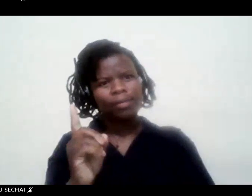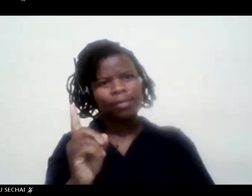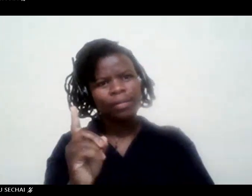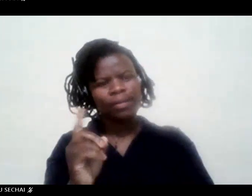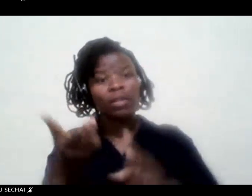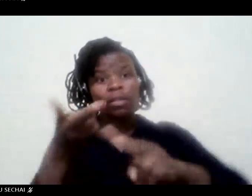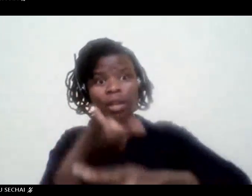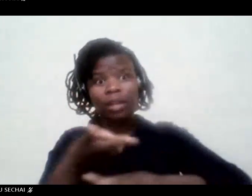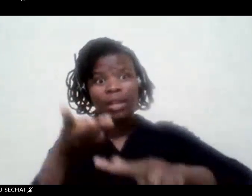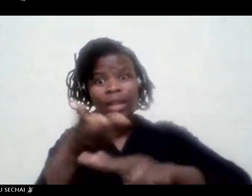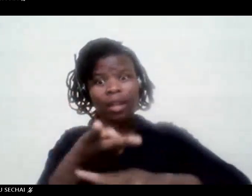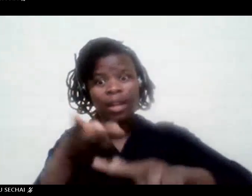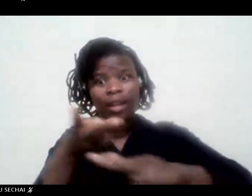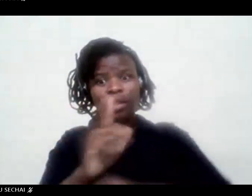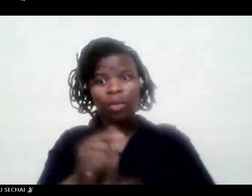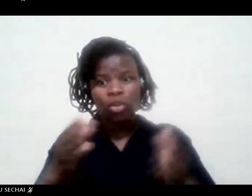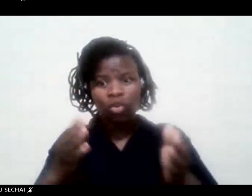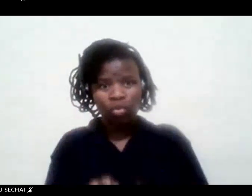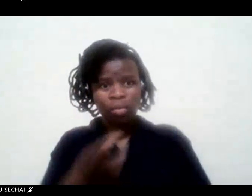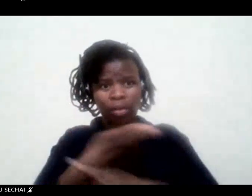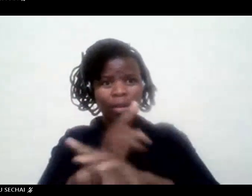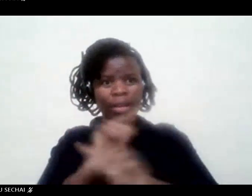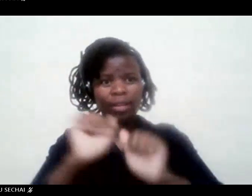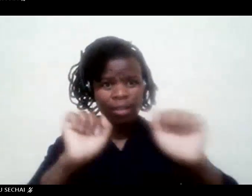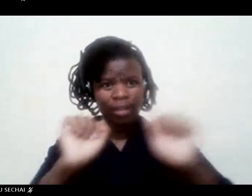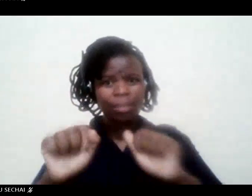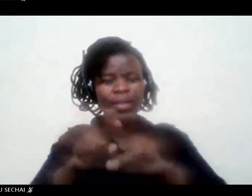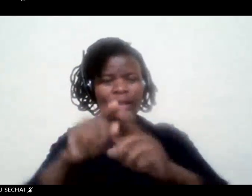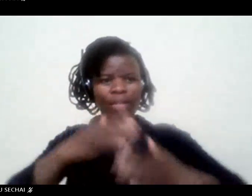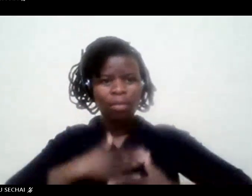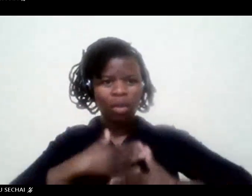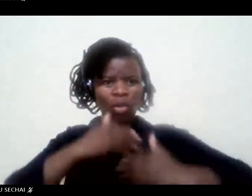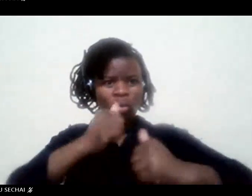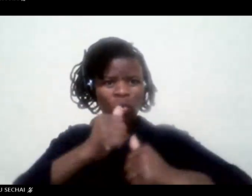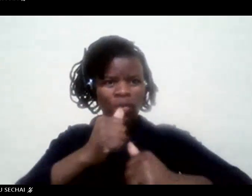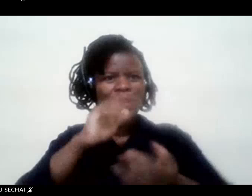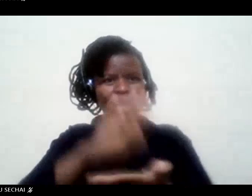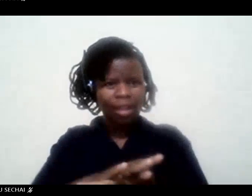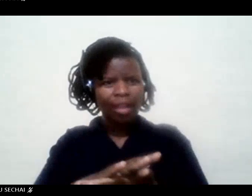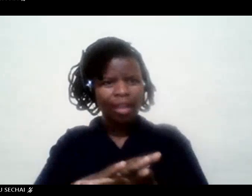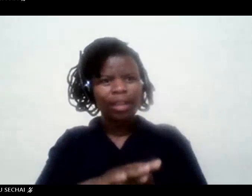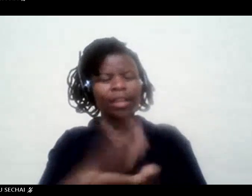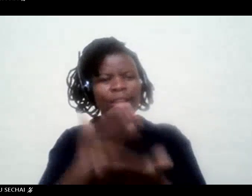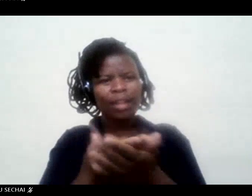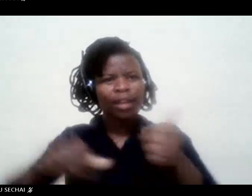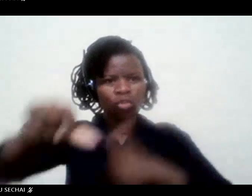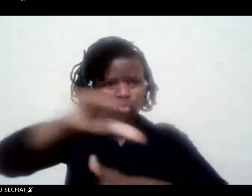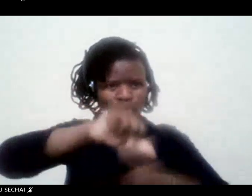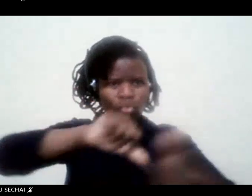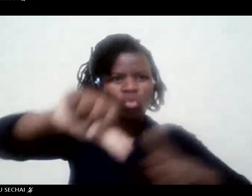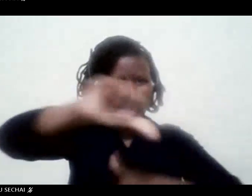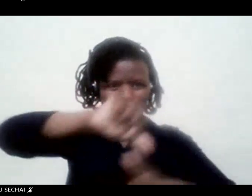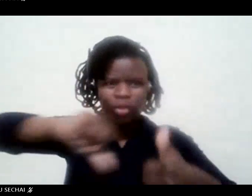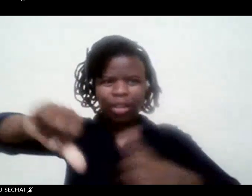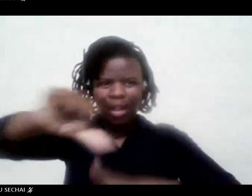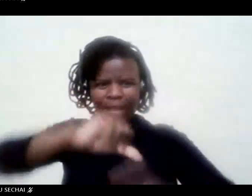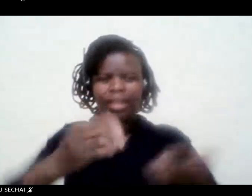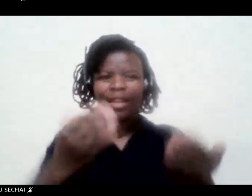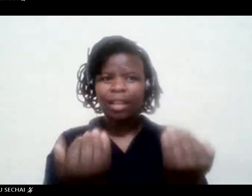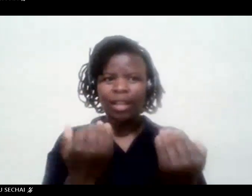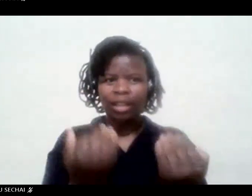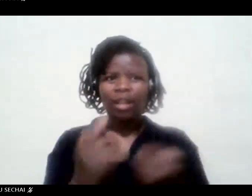realizing their human rights, the confidence, and being able to socialize. And now,